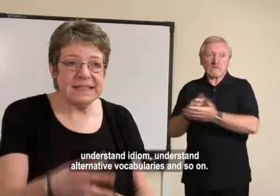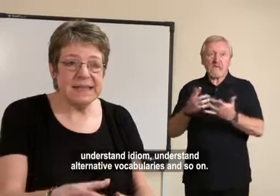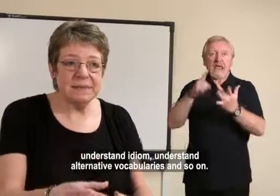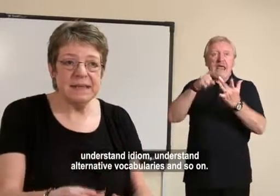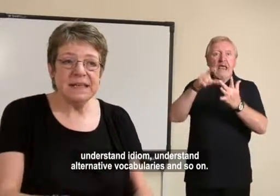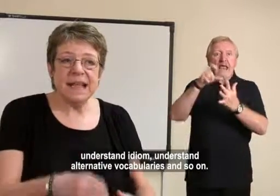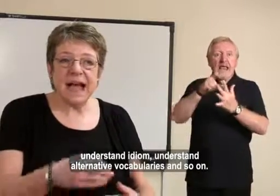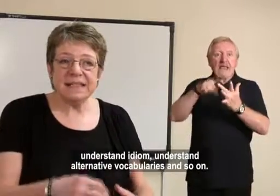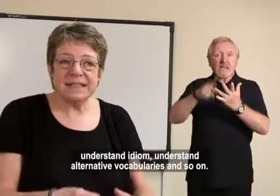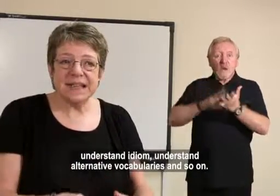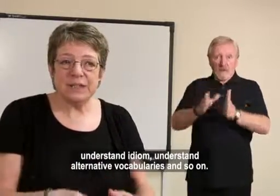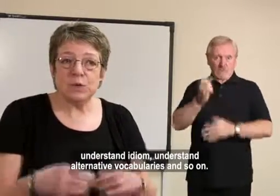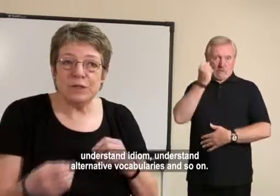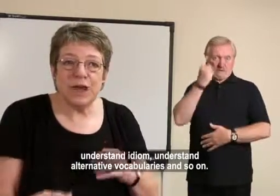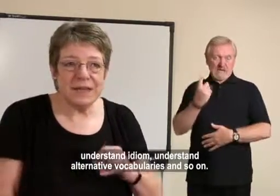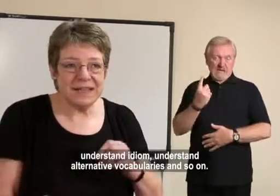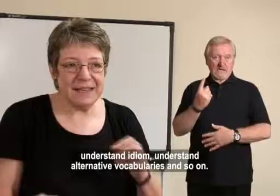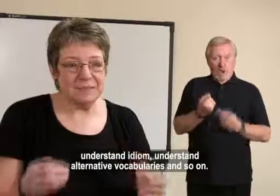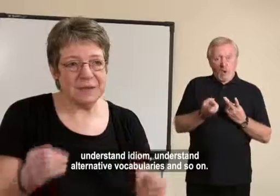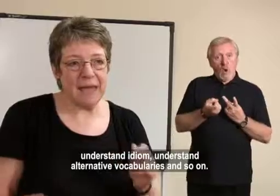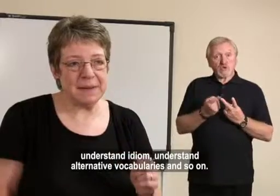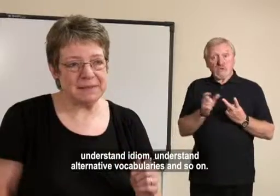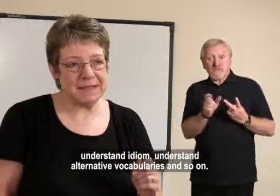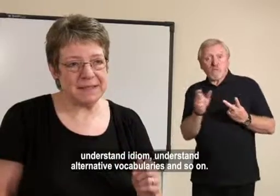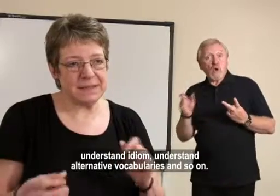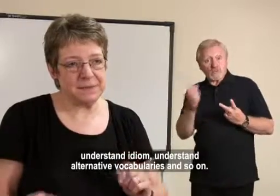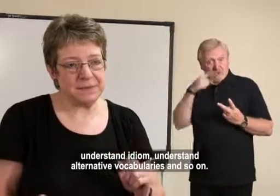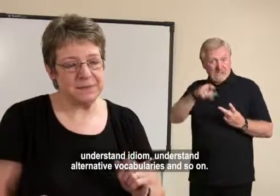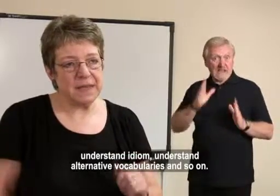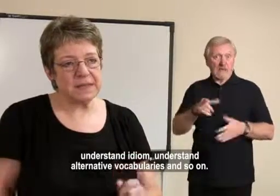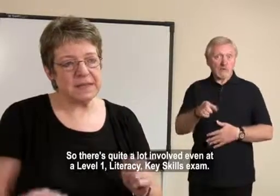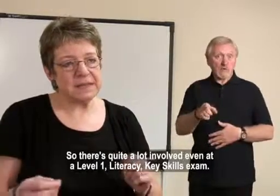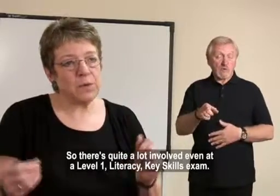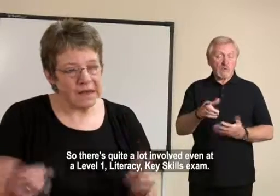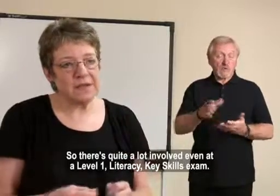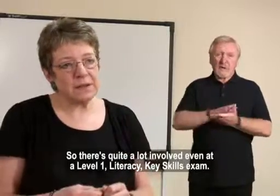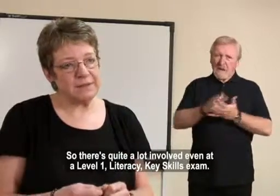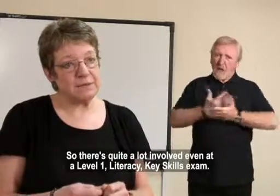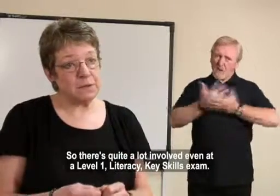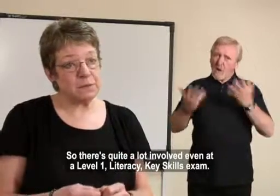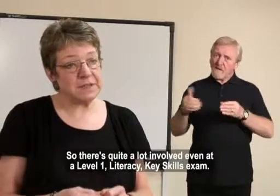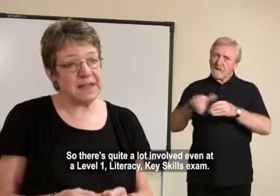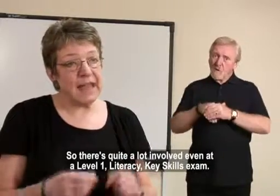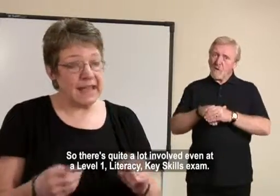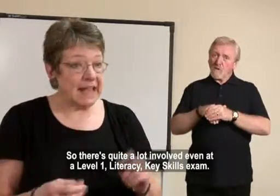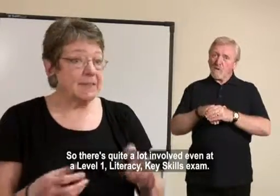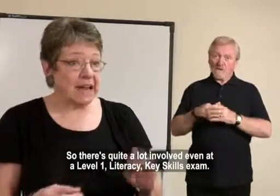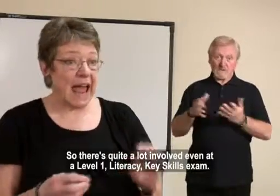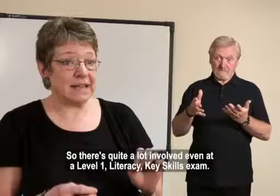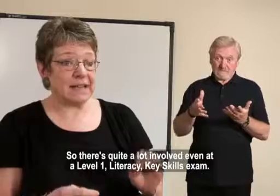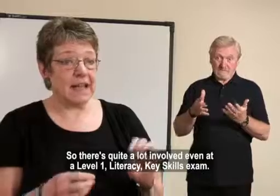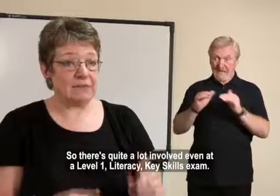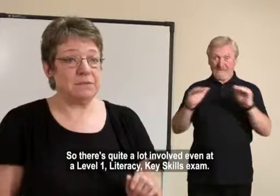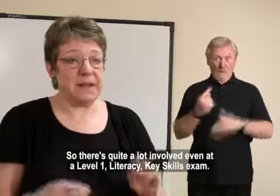understand idiom, understand alternative vocabularies and so on. So there's quite a lot involved in